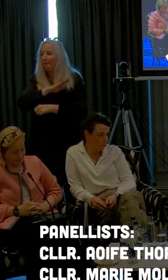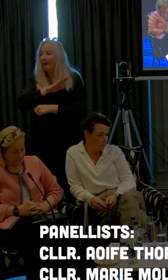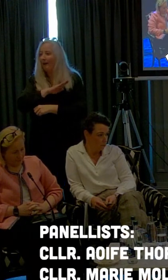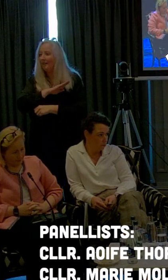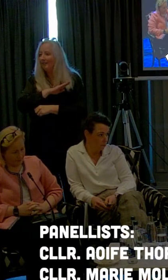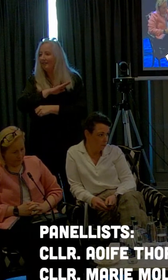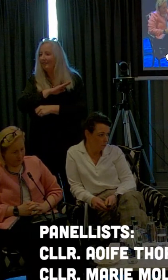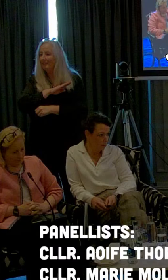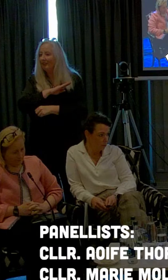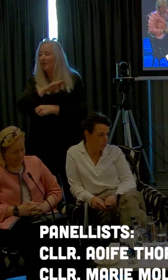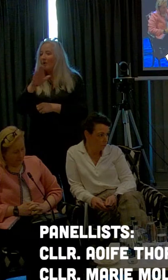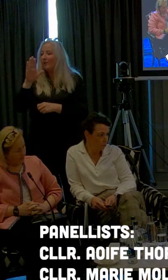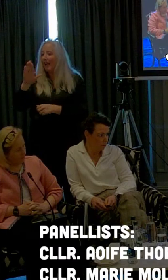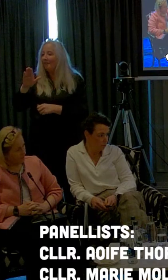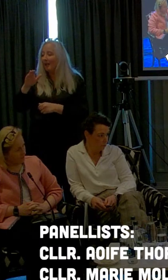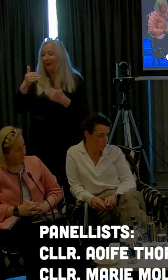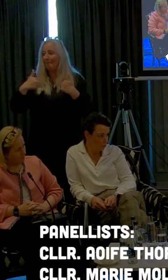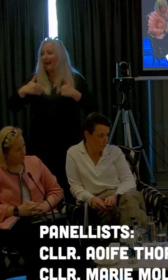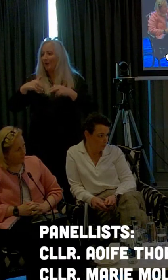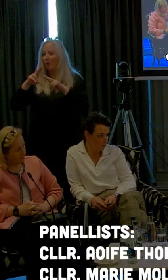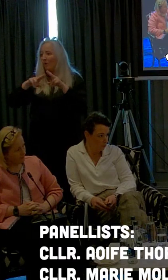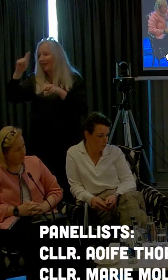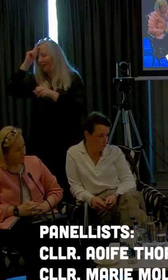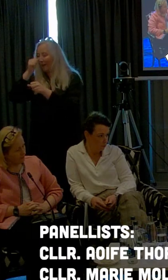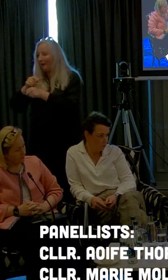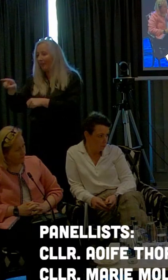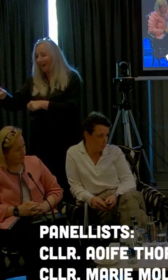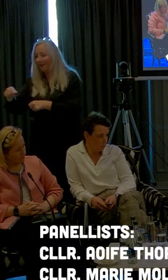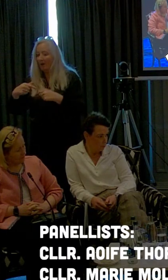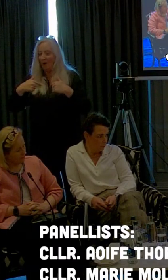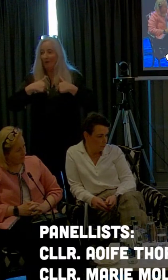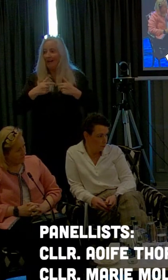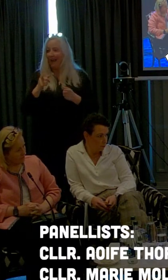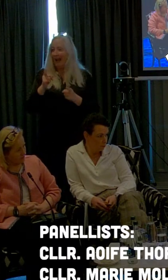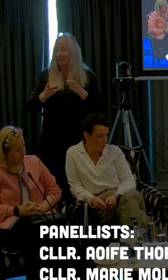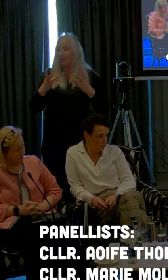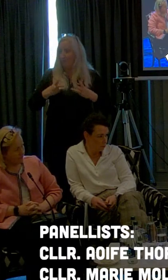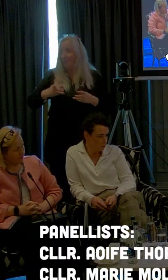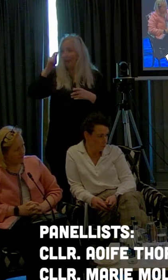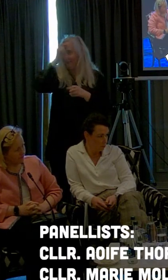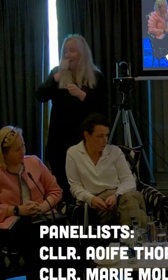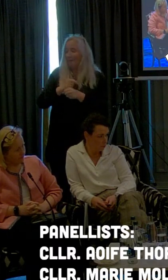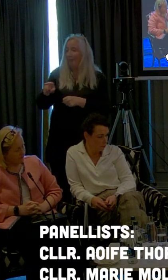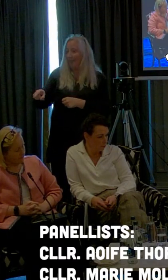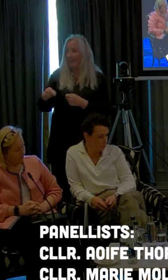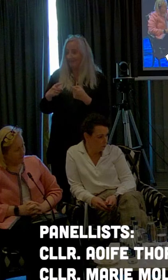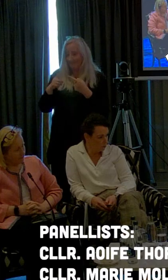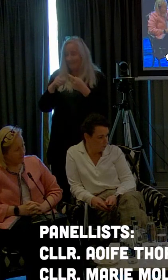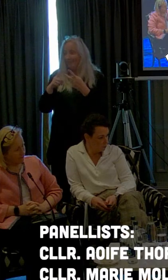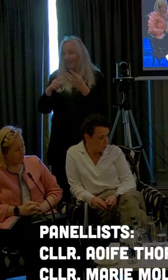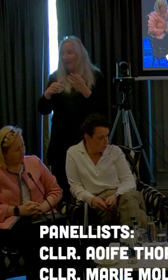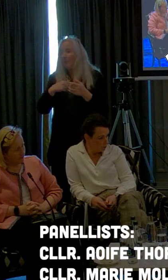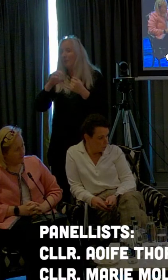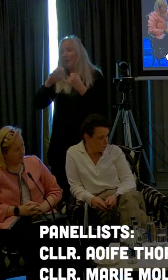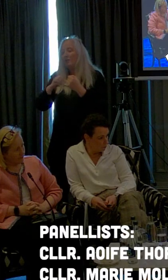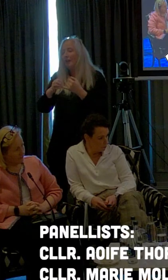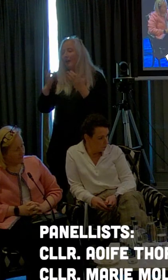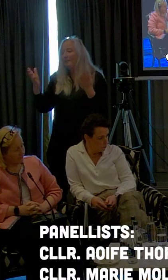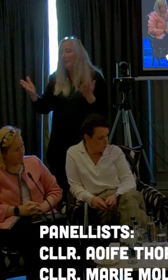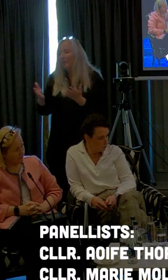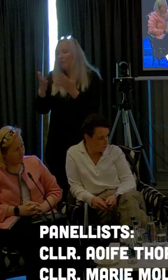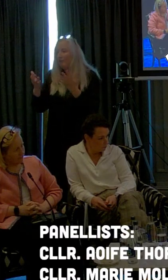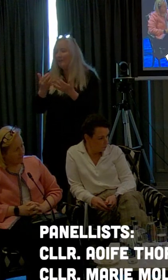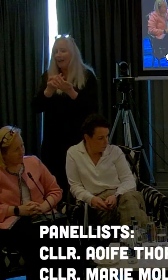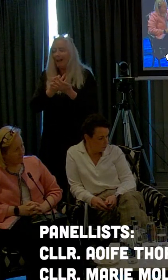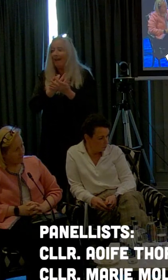to think of those things, whereas a woman, we do. We think of that. I also try to encourage